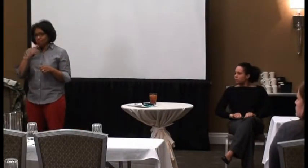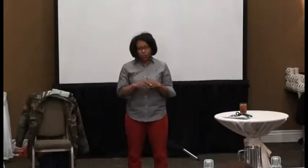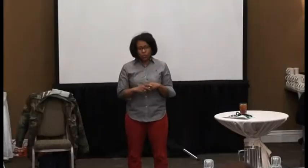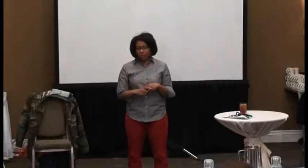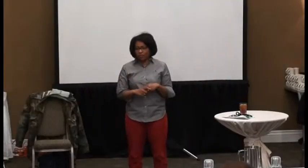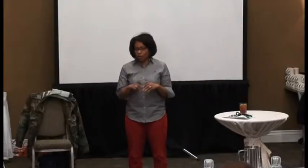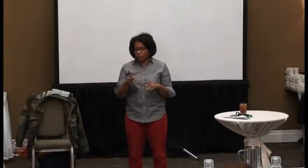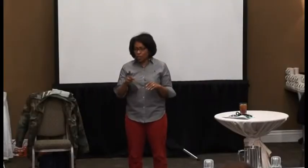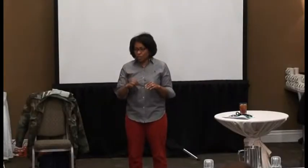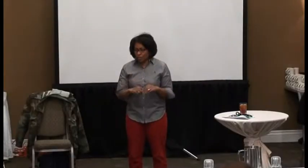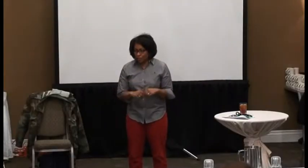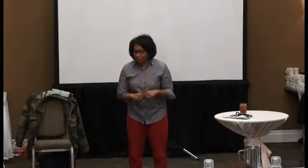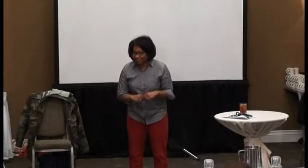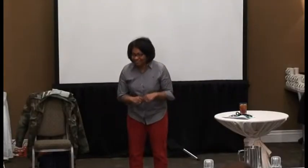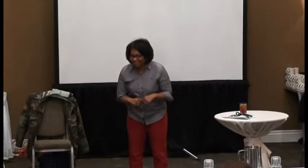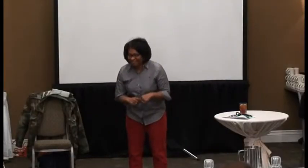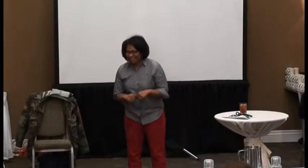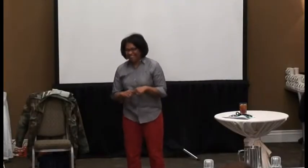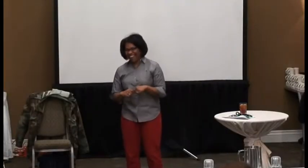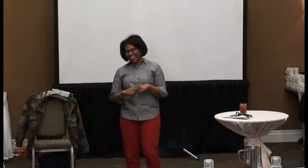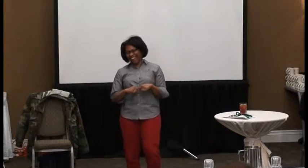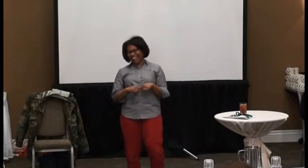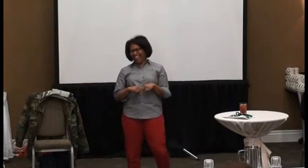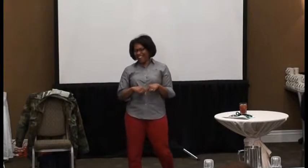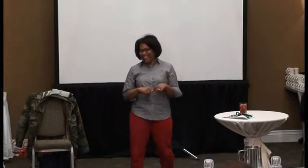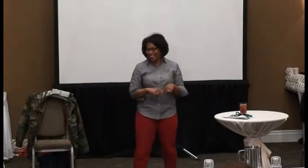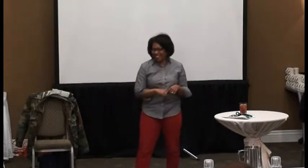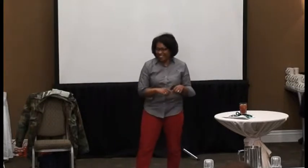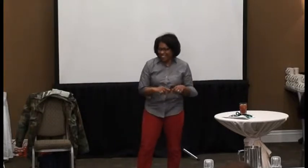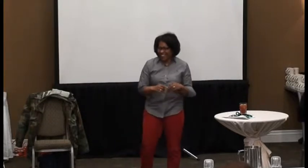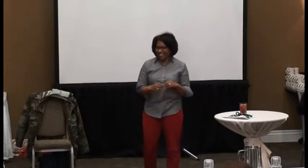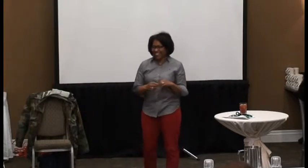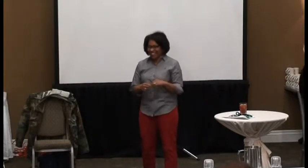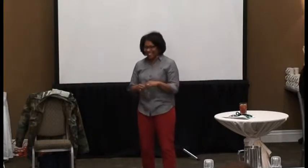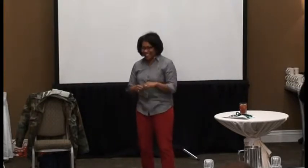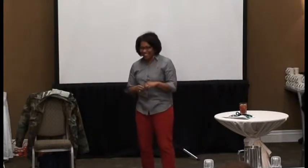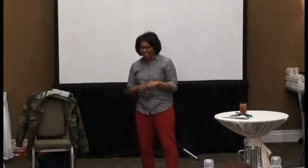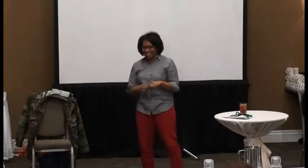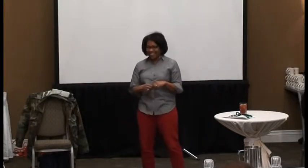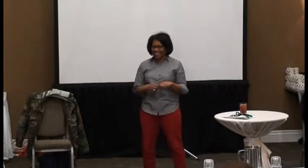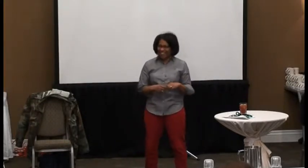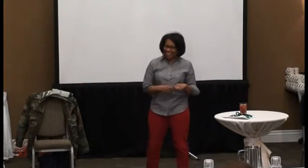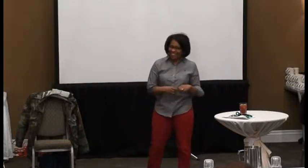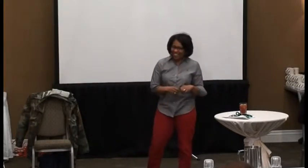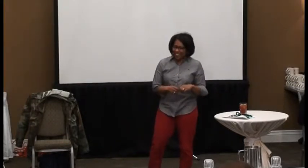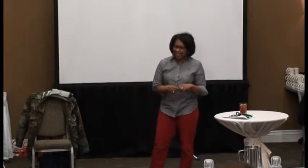Oh, you didn't follow instructions. We're raising our hand, right?